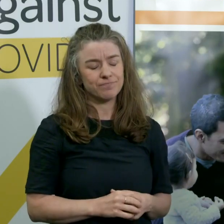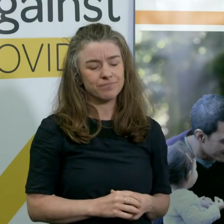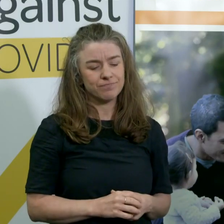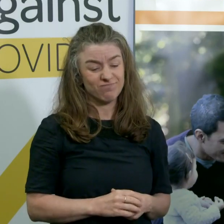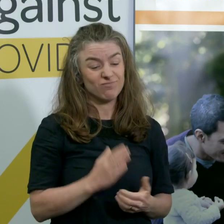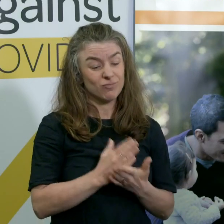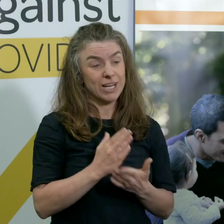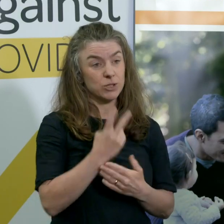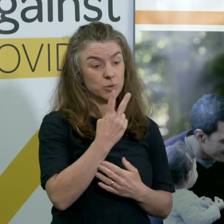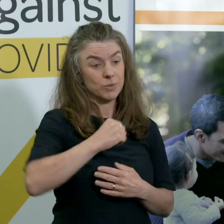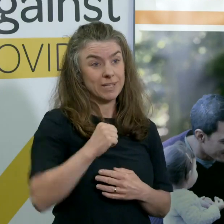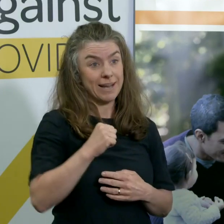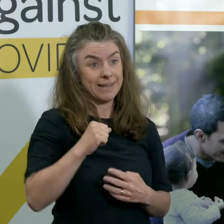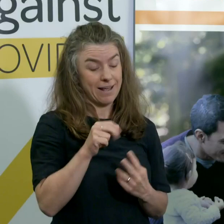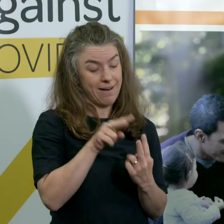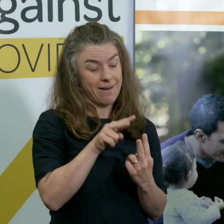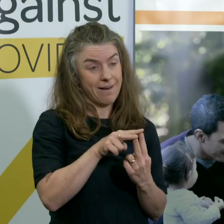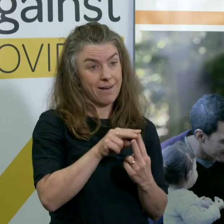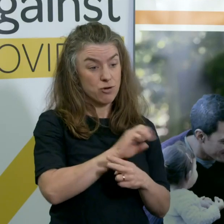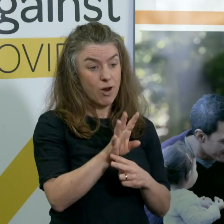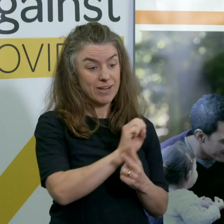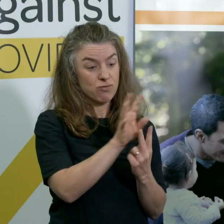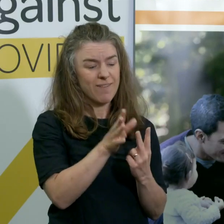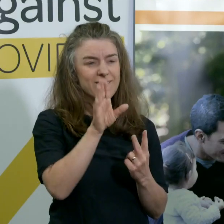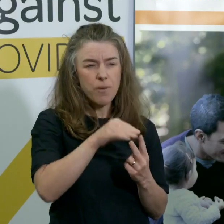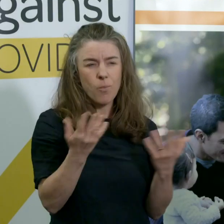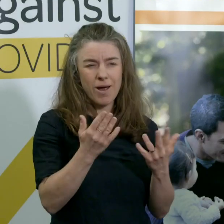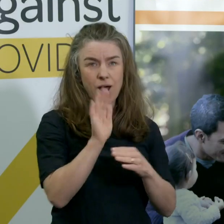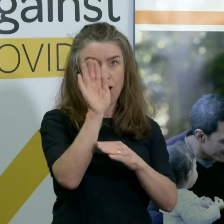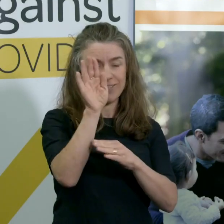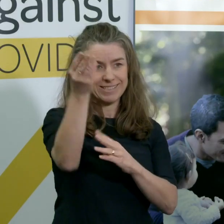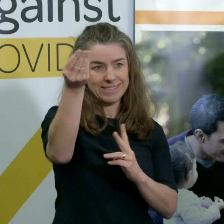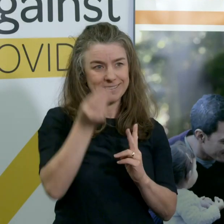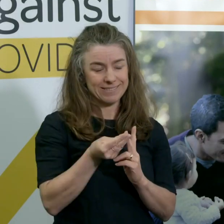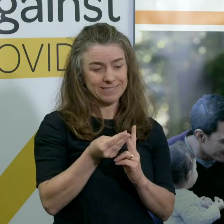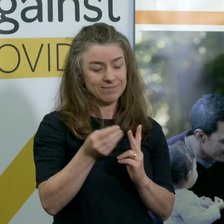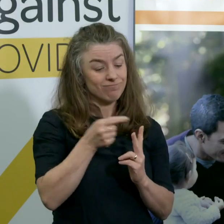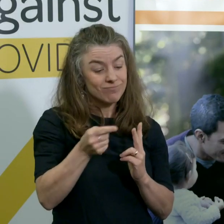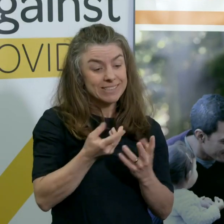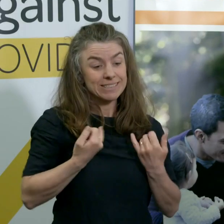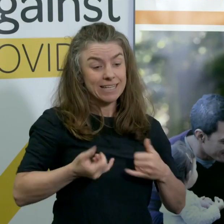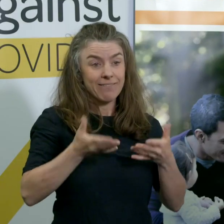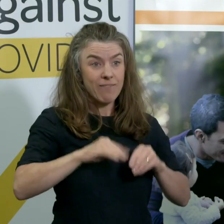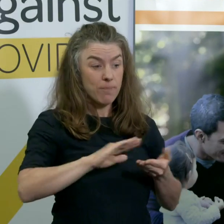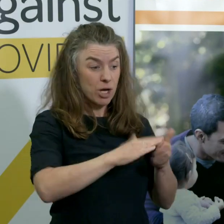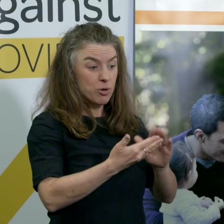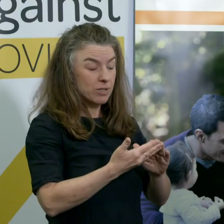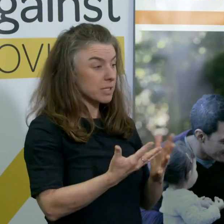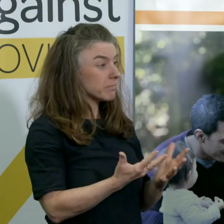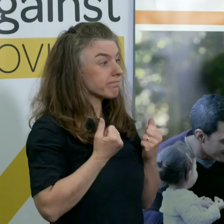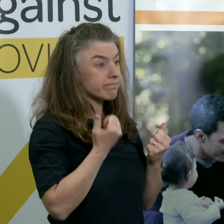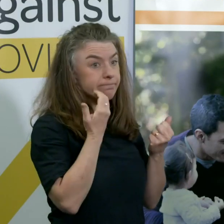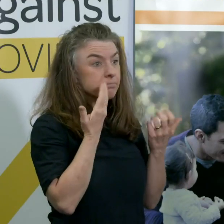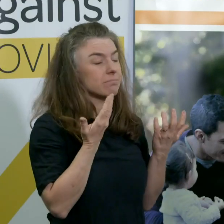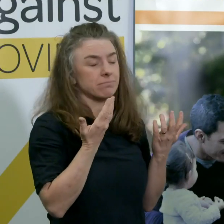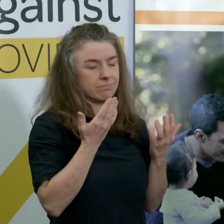that the two Dunedin cases were linked to overseas travel rather than a possible community link, which we were on a precautionary